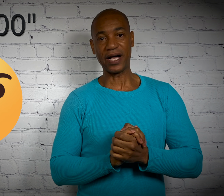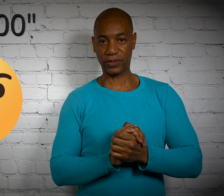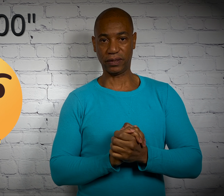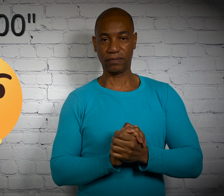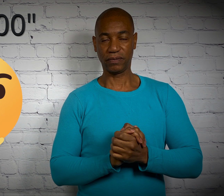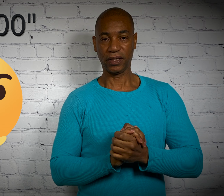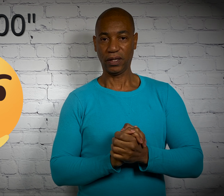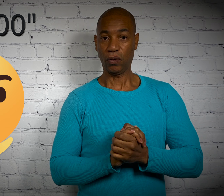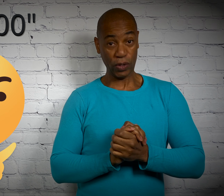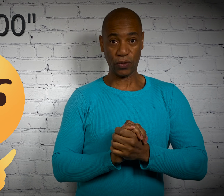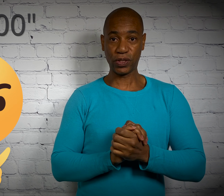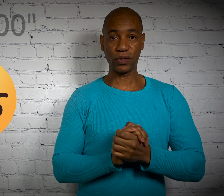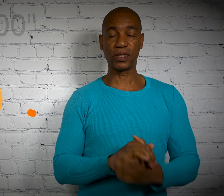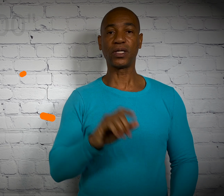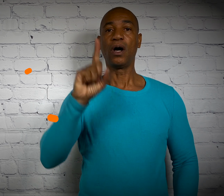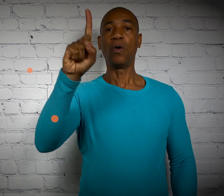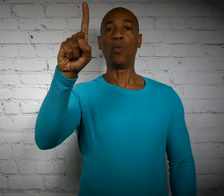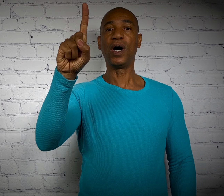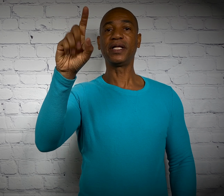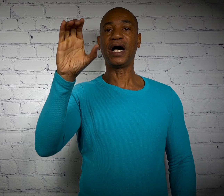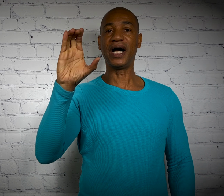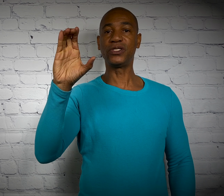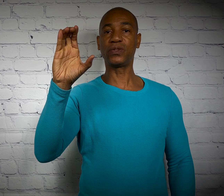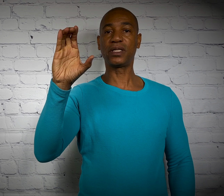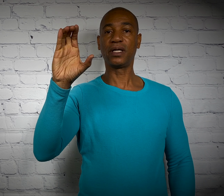102,000. What you would do is